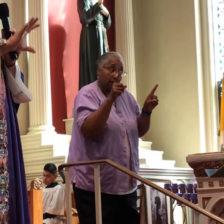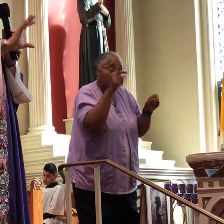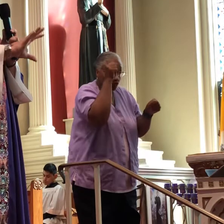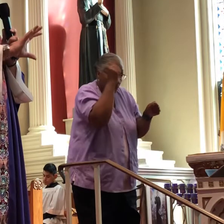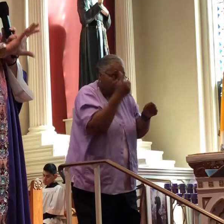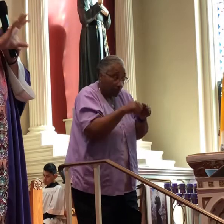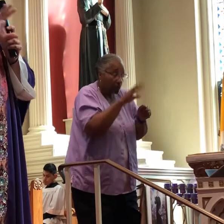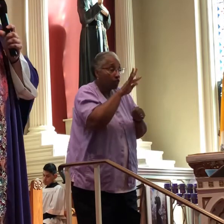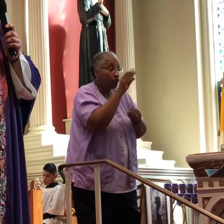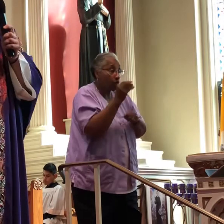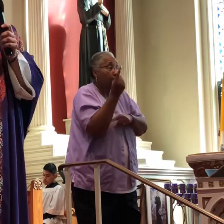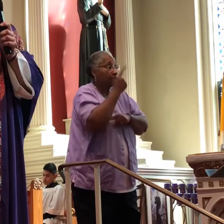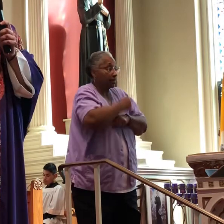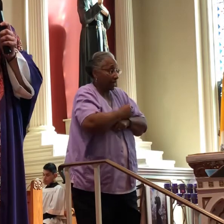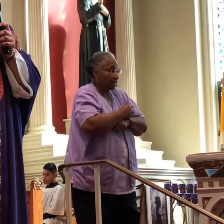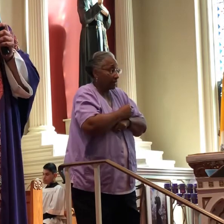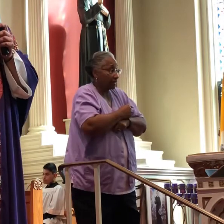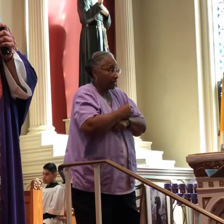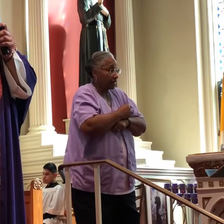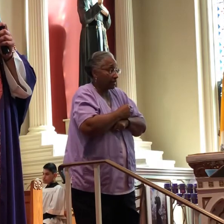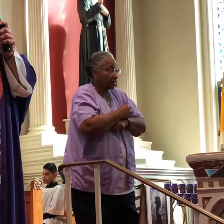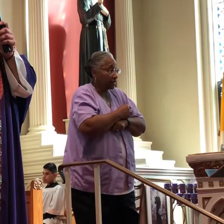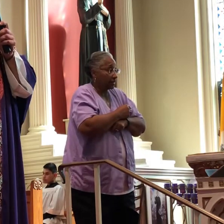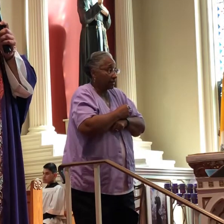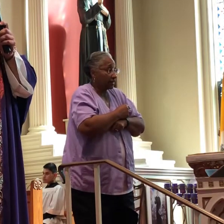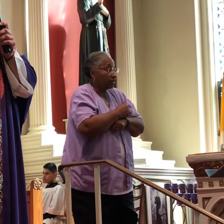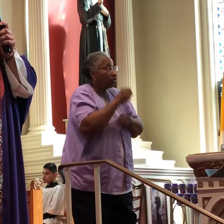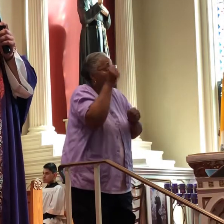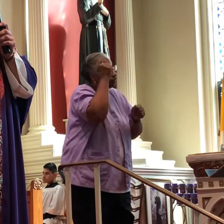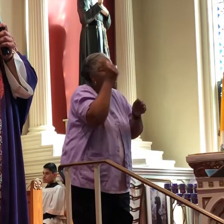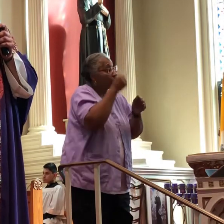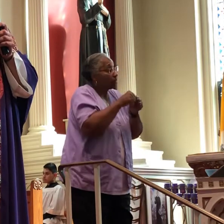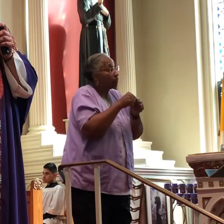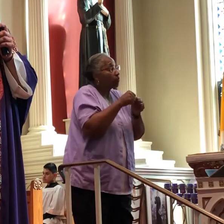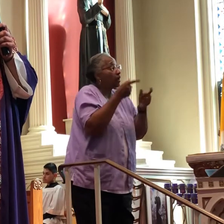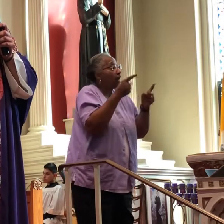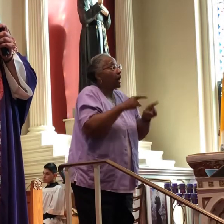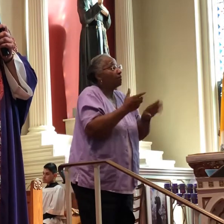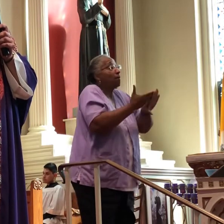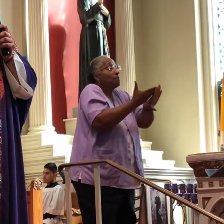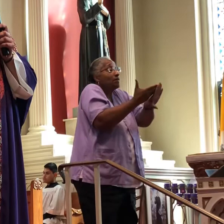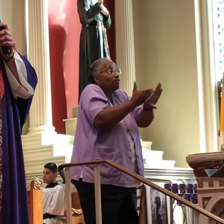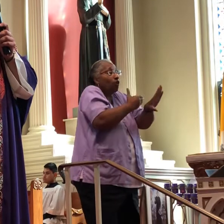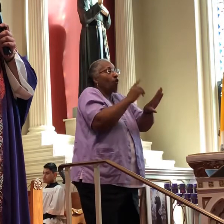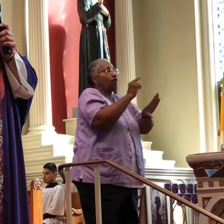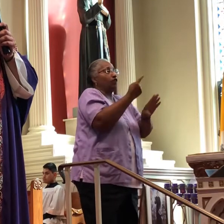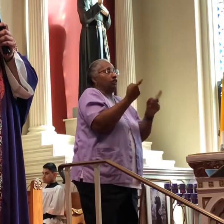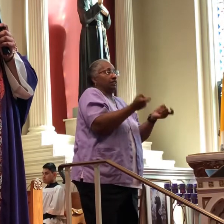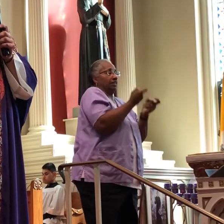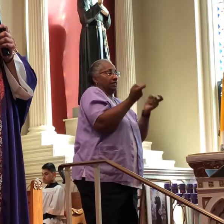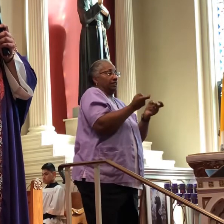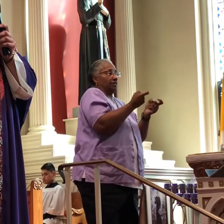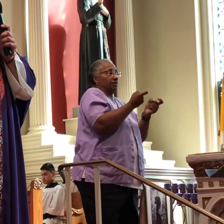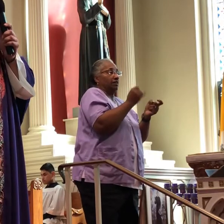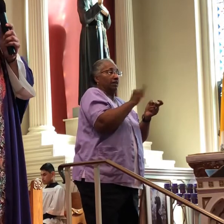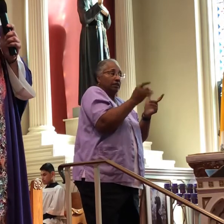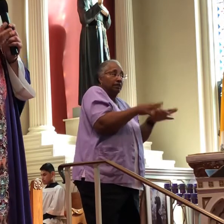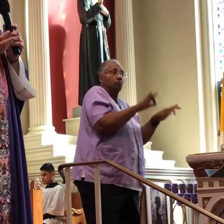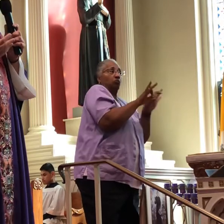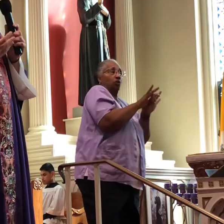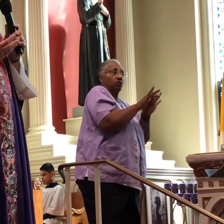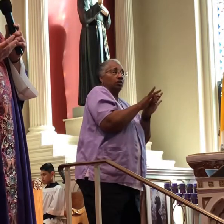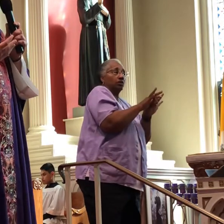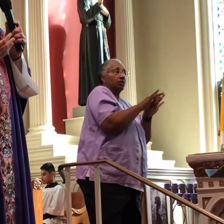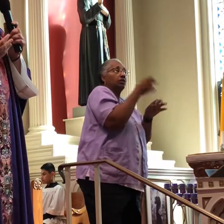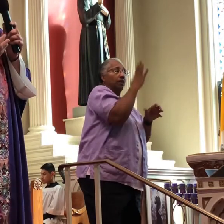Don't lose sight of whatever happened before the first sin, because that's the key. That's where we need to be. And that's